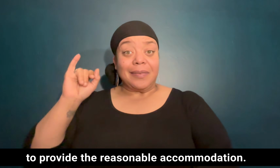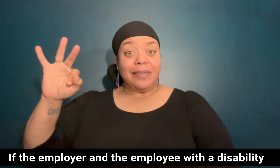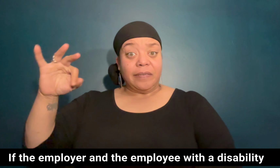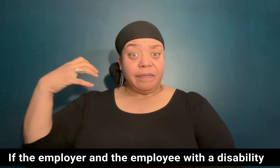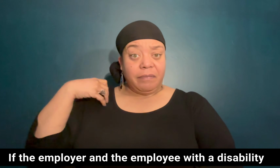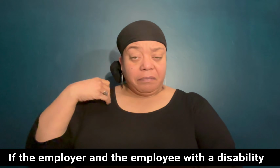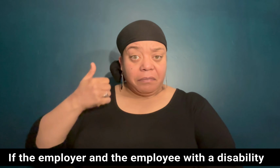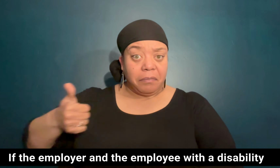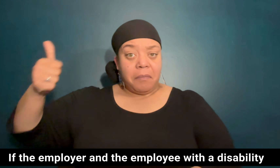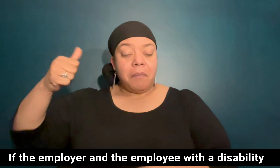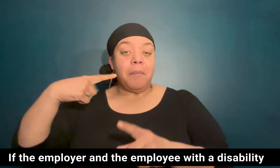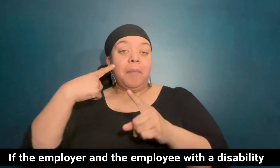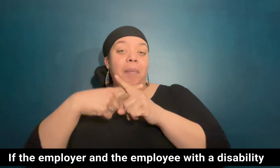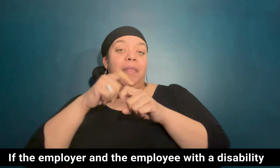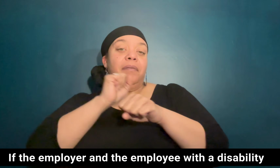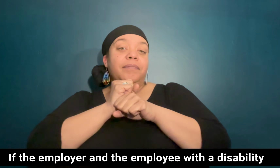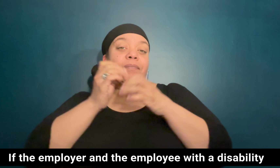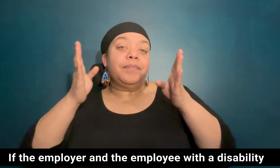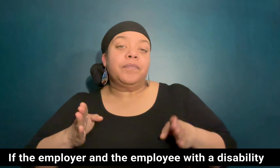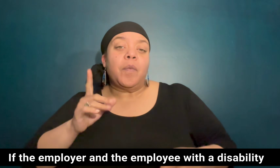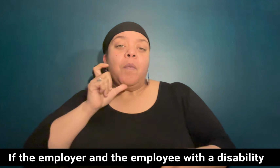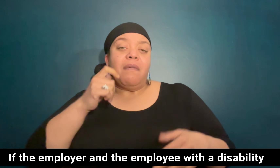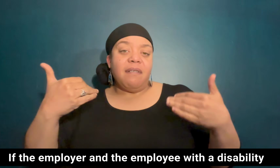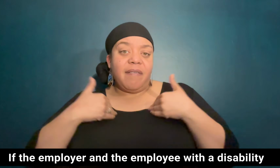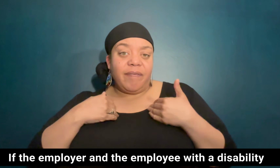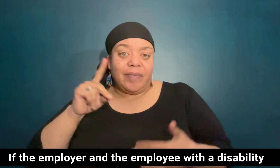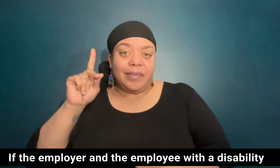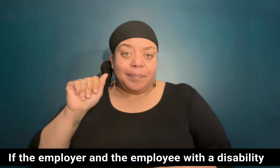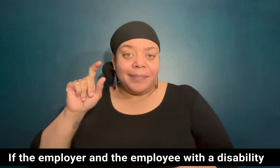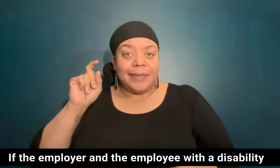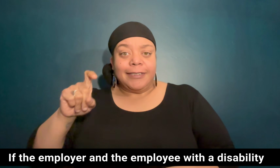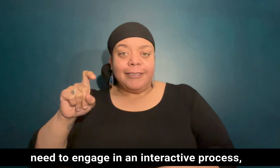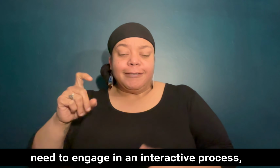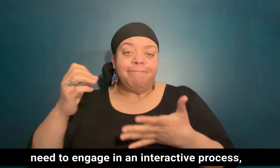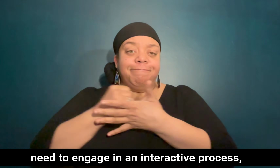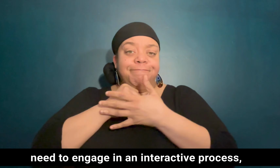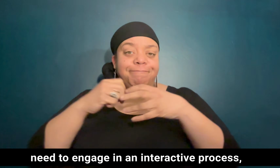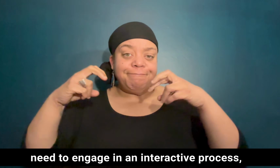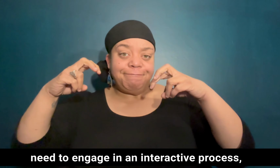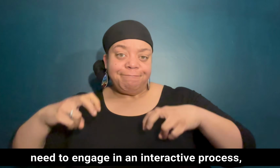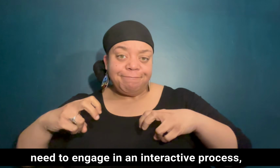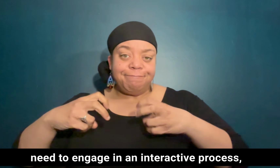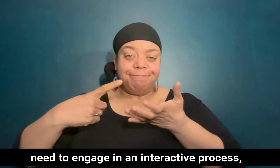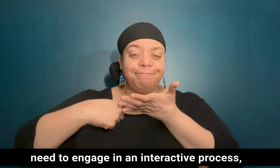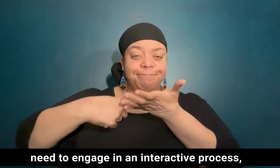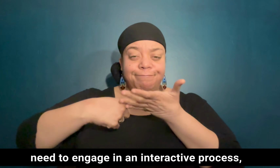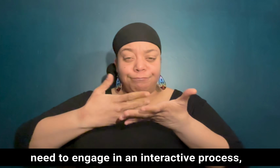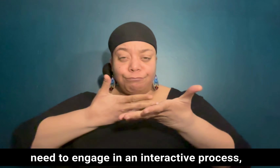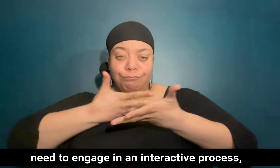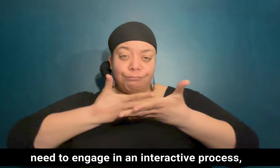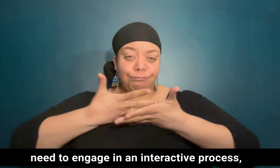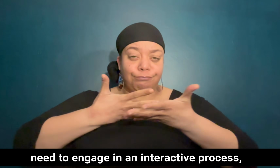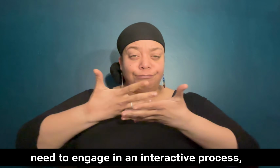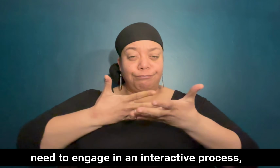If the employer and the employee with a disability need to engage in an interactive process,